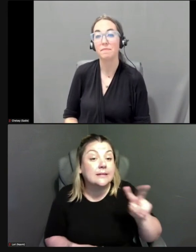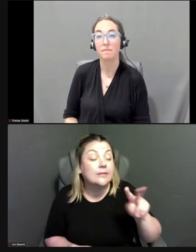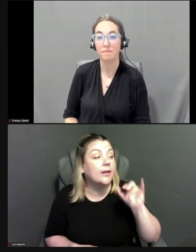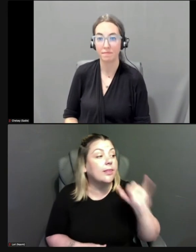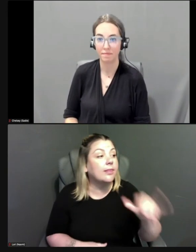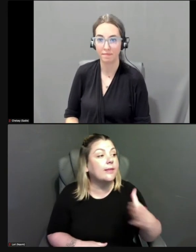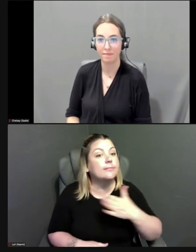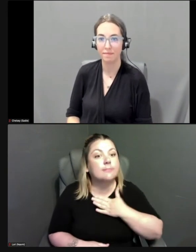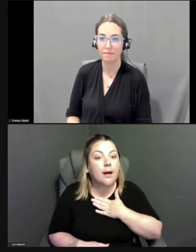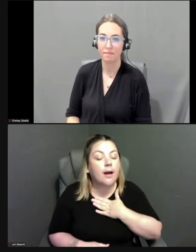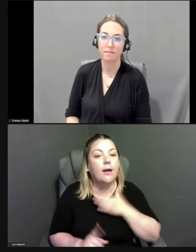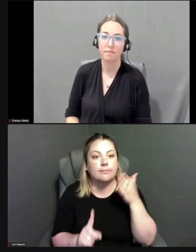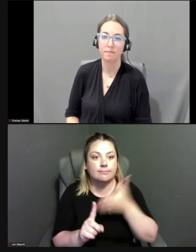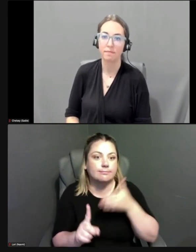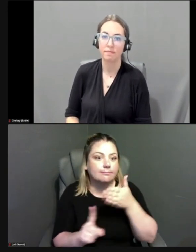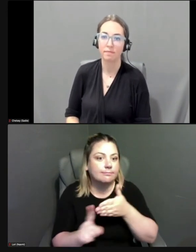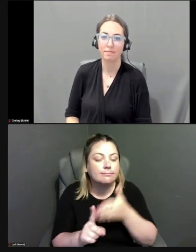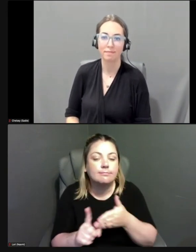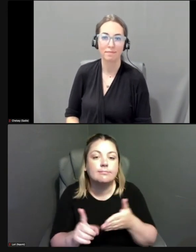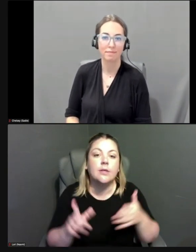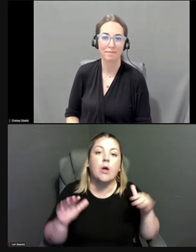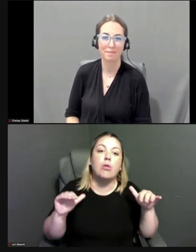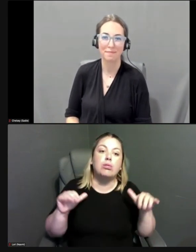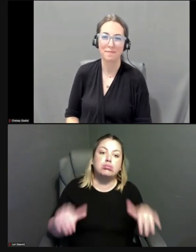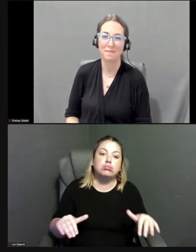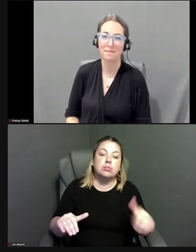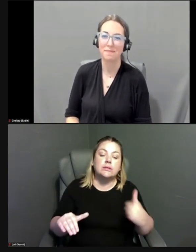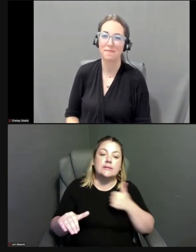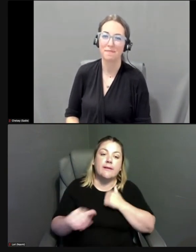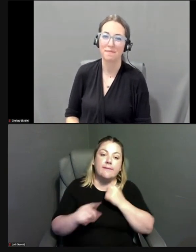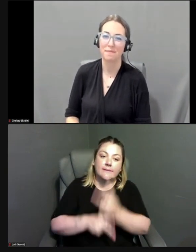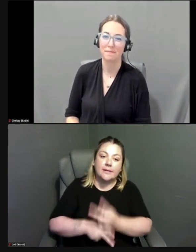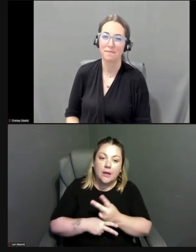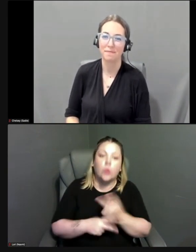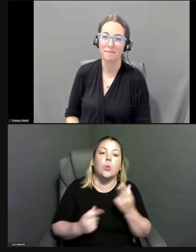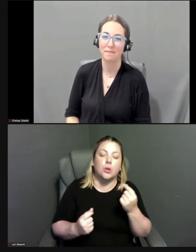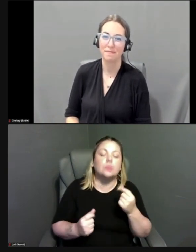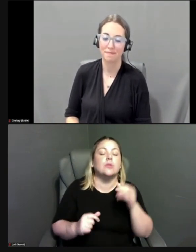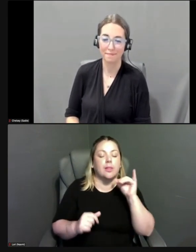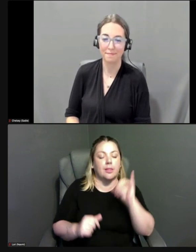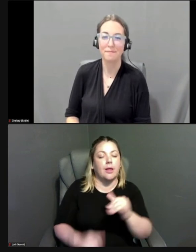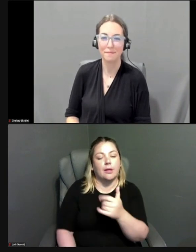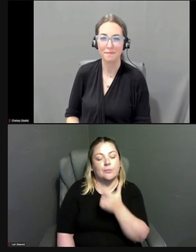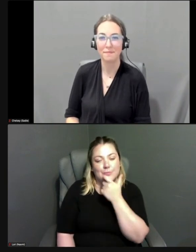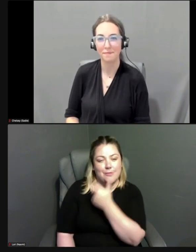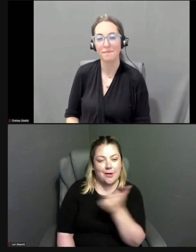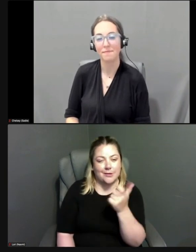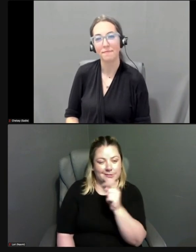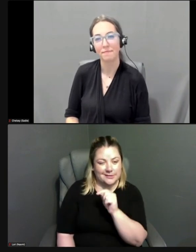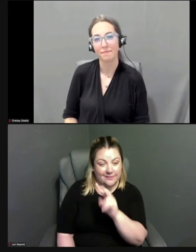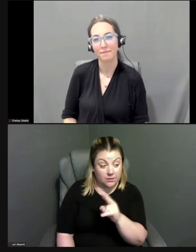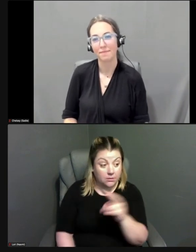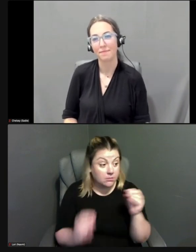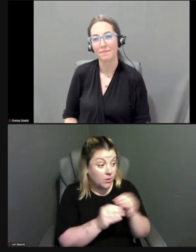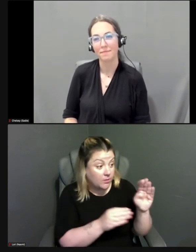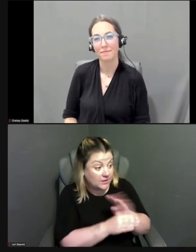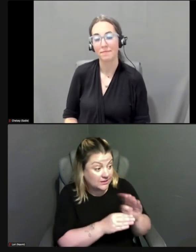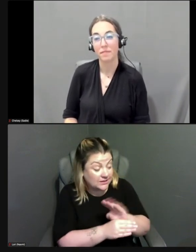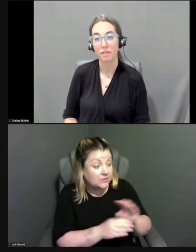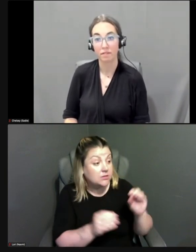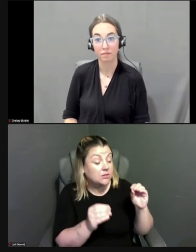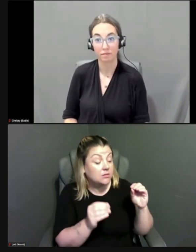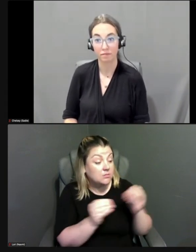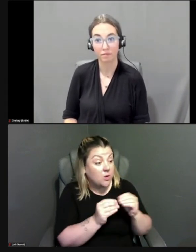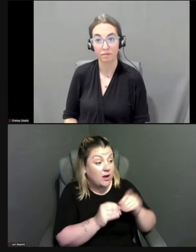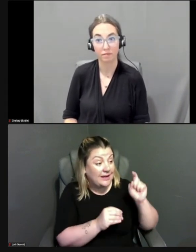like go-to downtime self-care thing. Like, the busier I am, the more stuff I have on my plate,